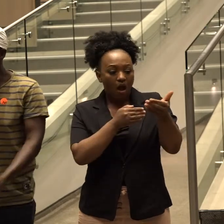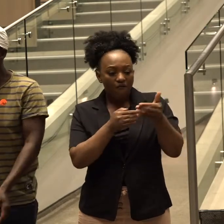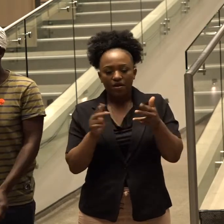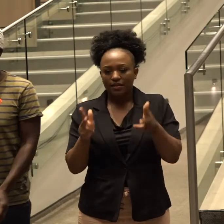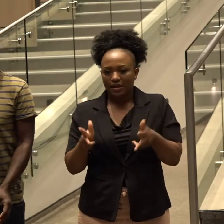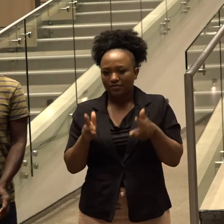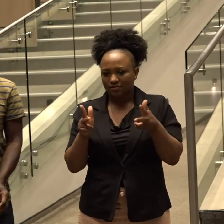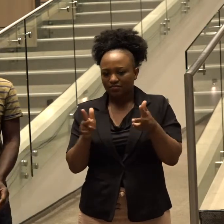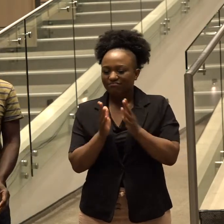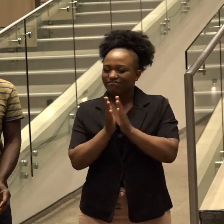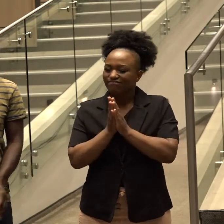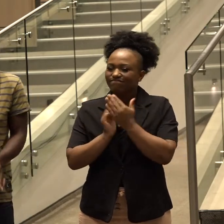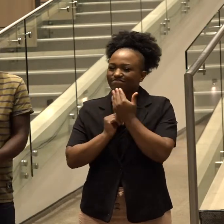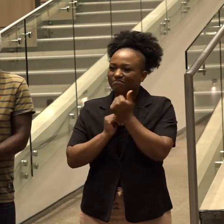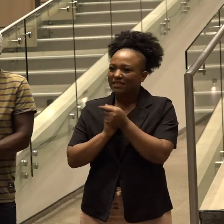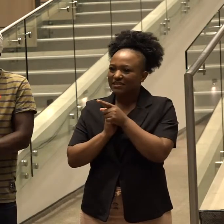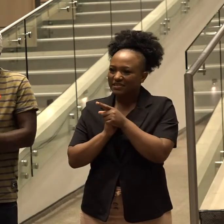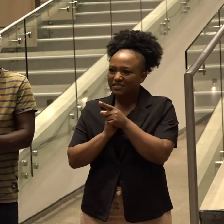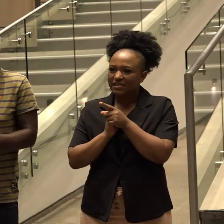so please